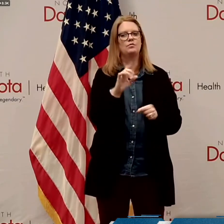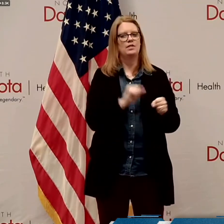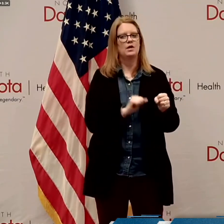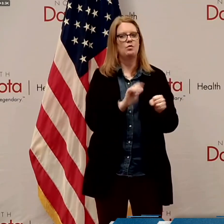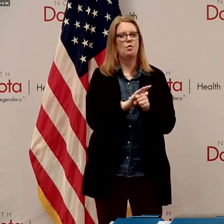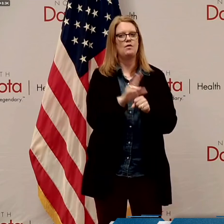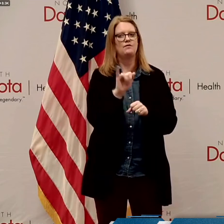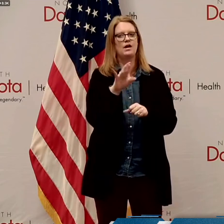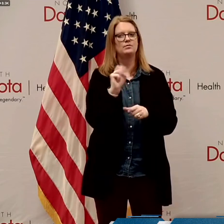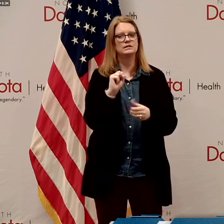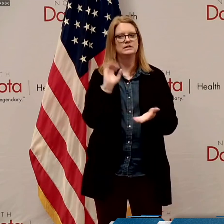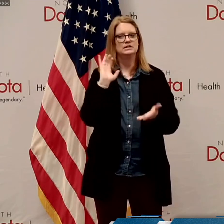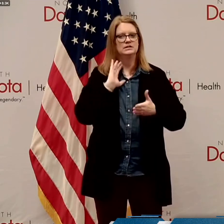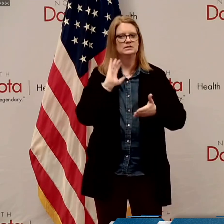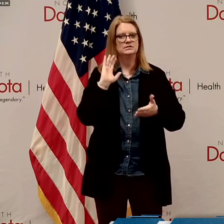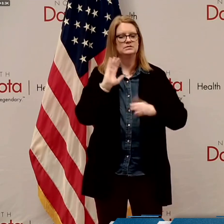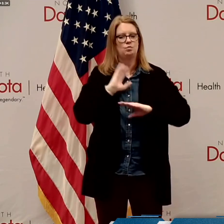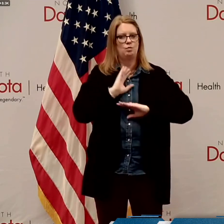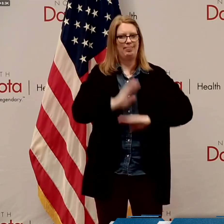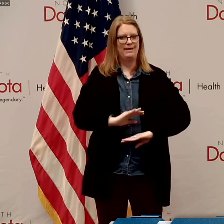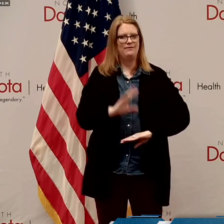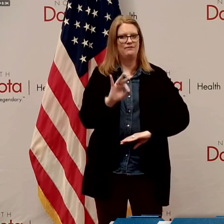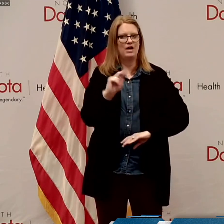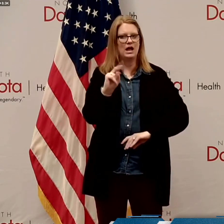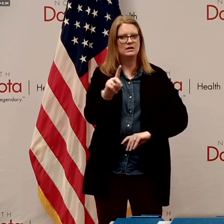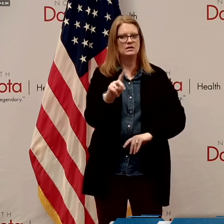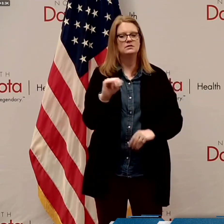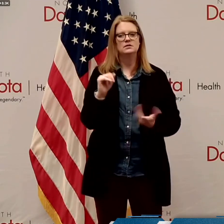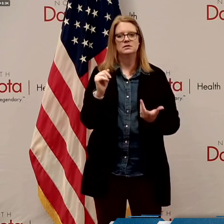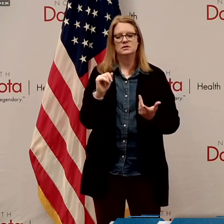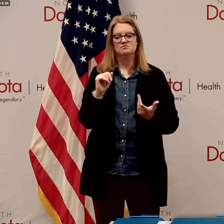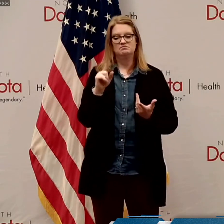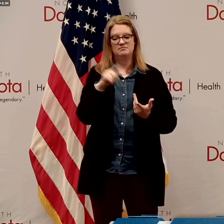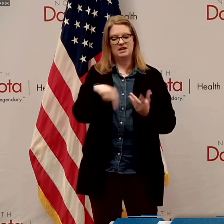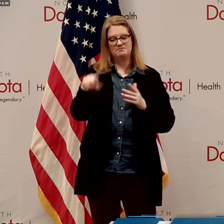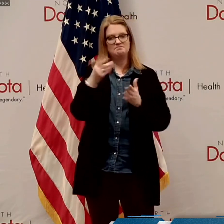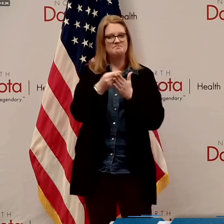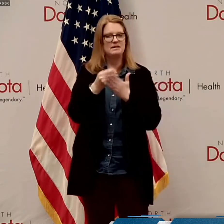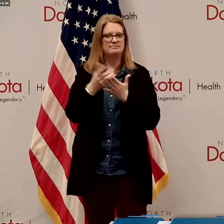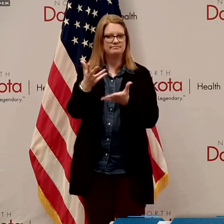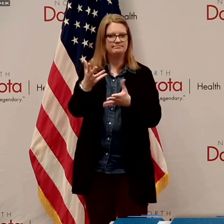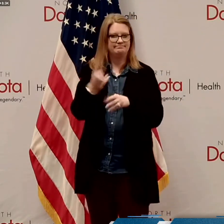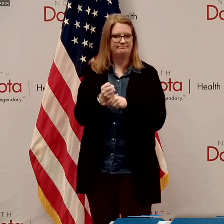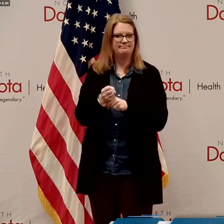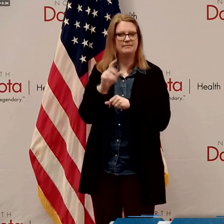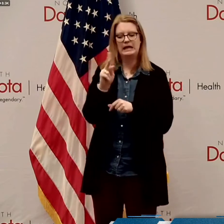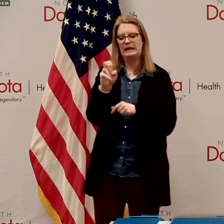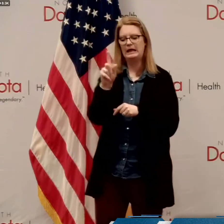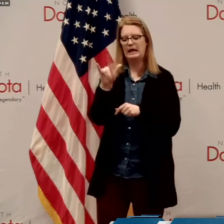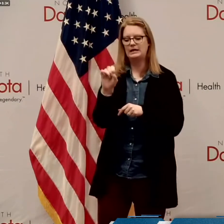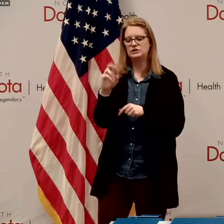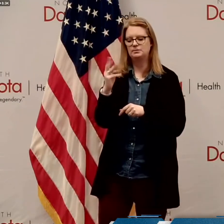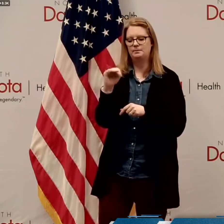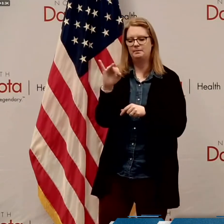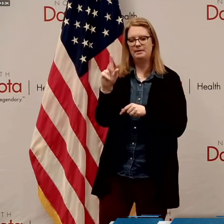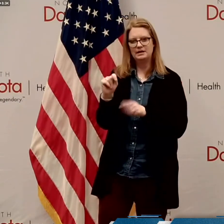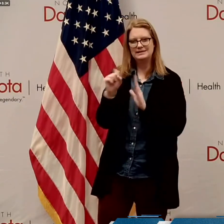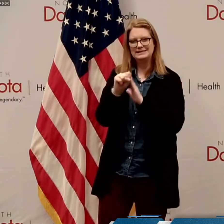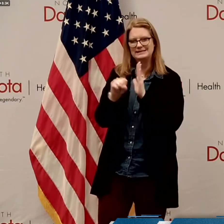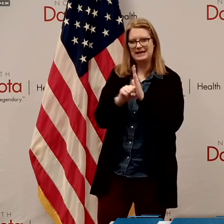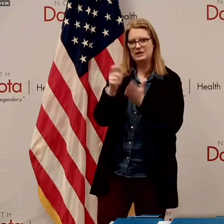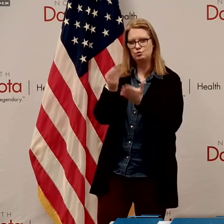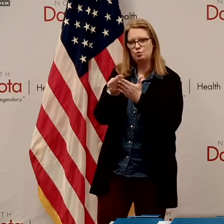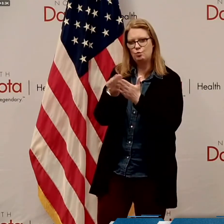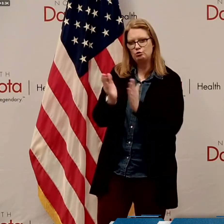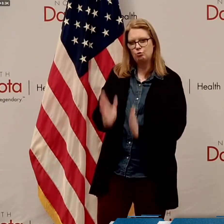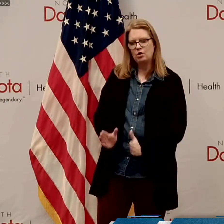Coronavirus Relief Fund, $625 million. That money has been received by State Treasurer Kelly Schmidt, and